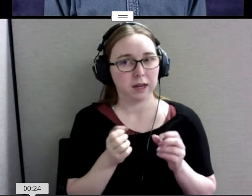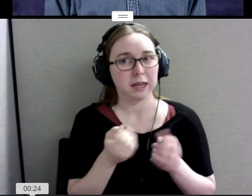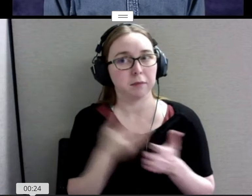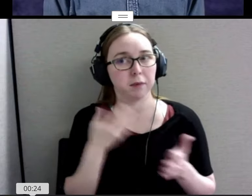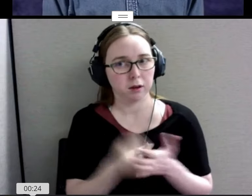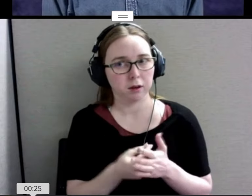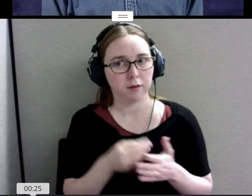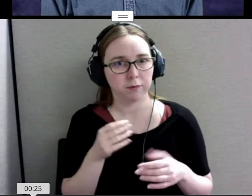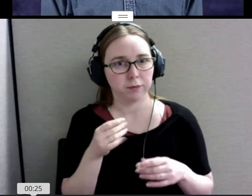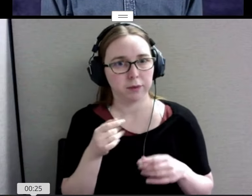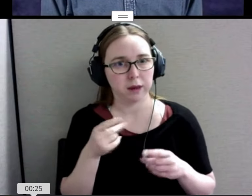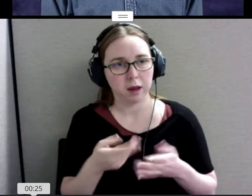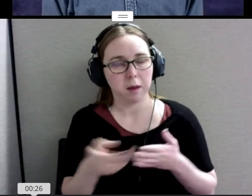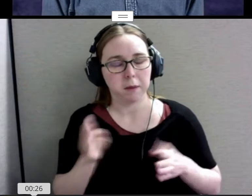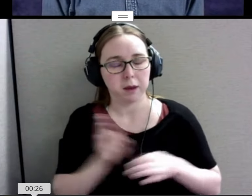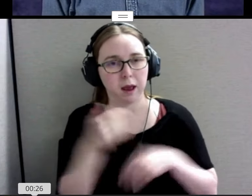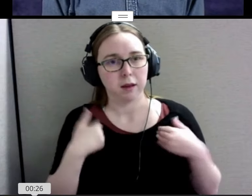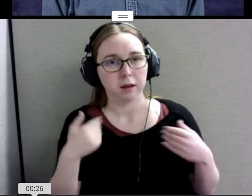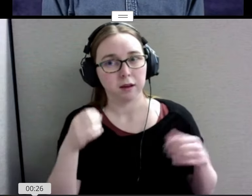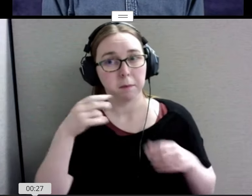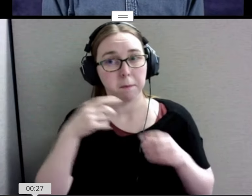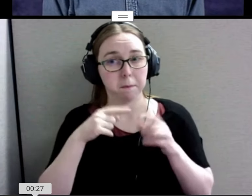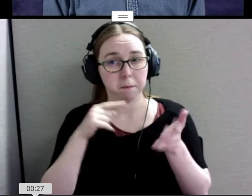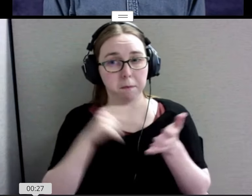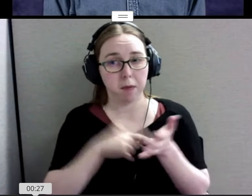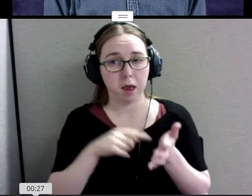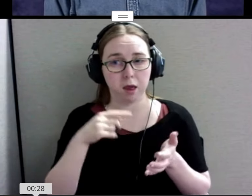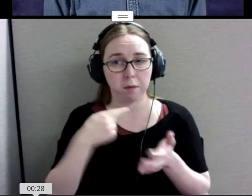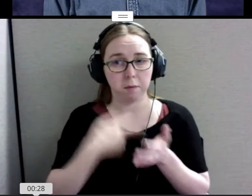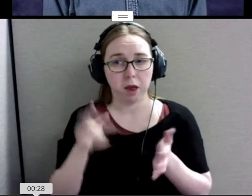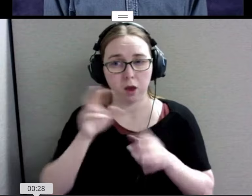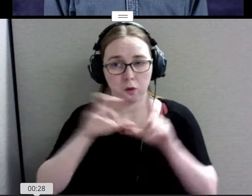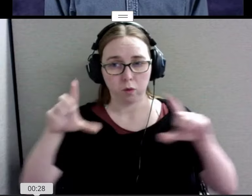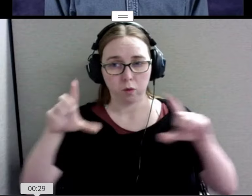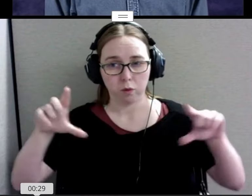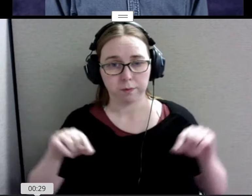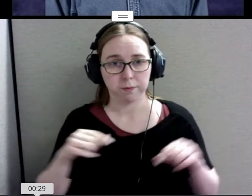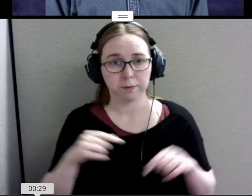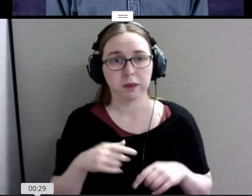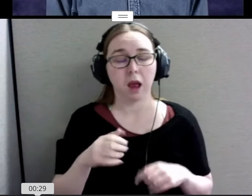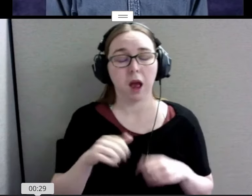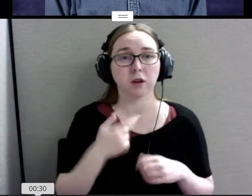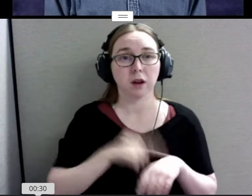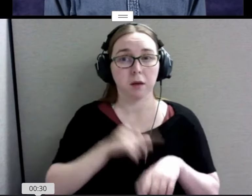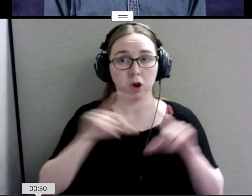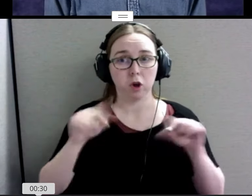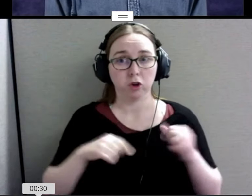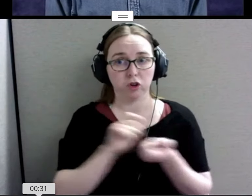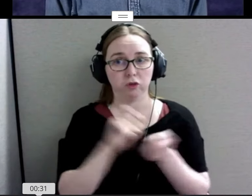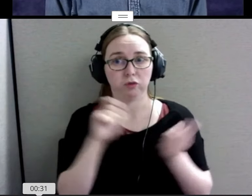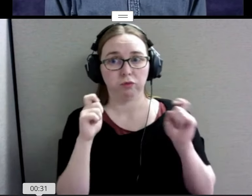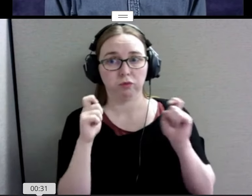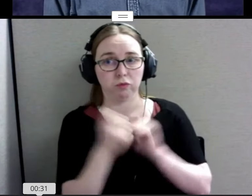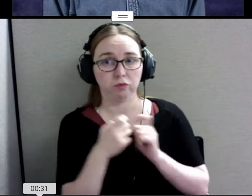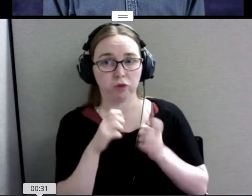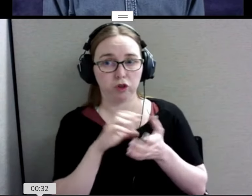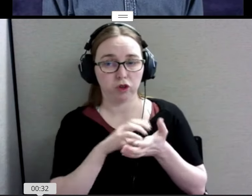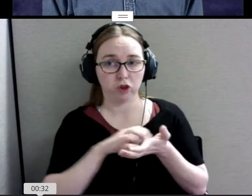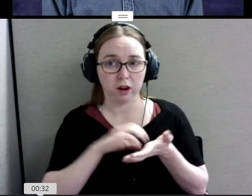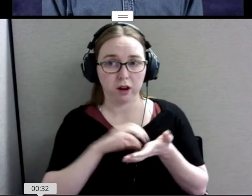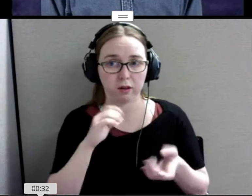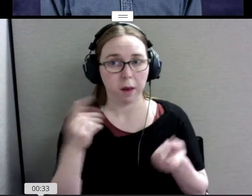payroll. So I thought that it might be interesting to kind of talk a little bit about how time cards actually get translated and become checks, that process and